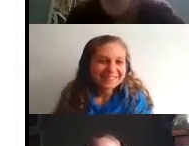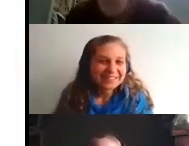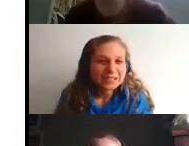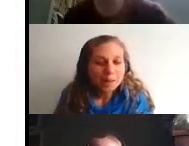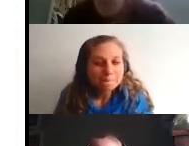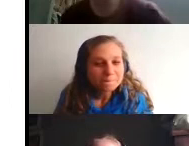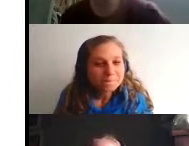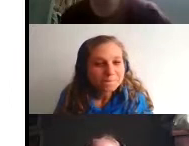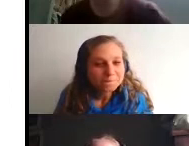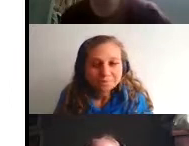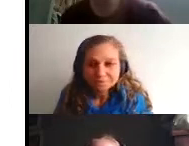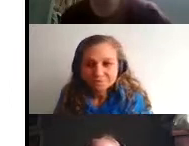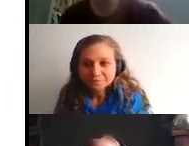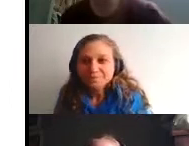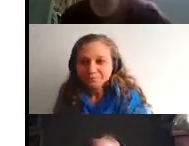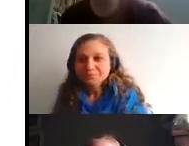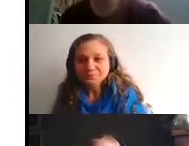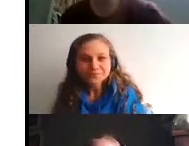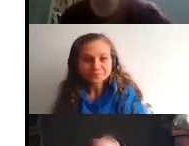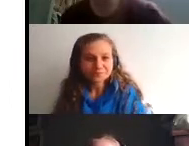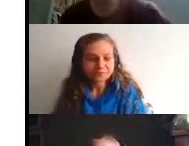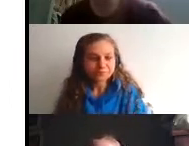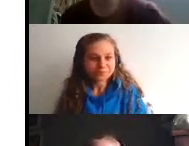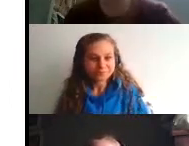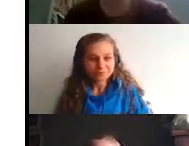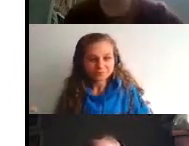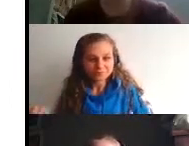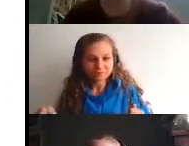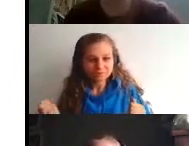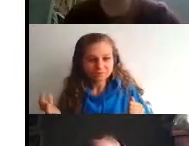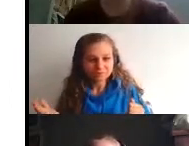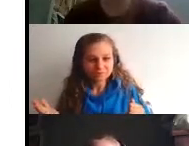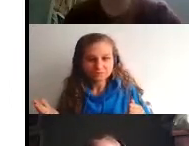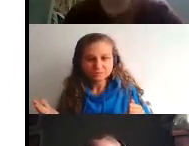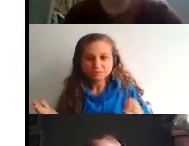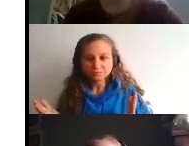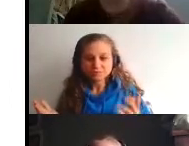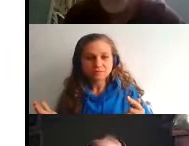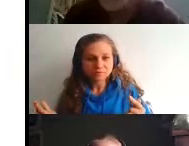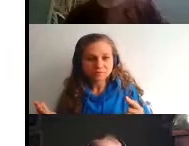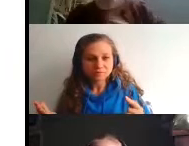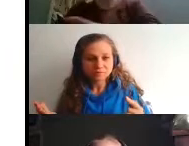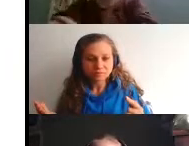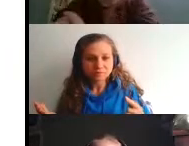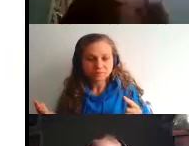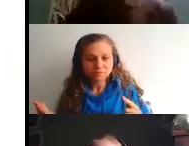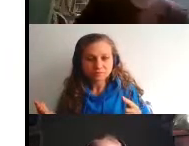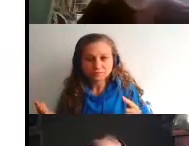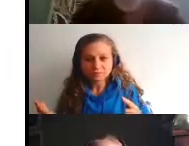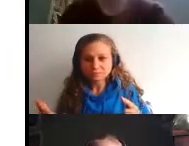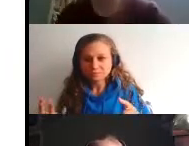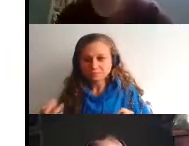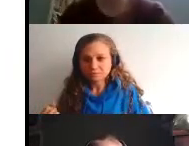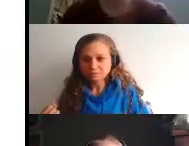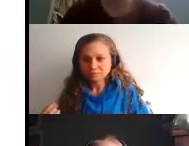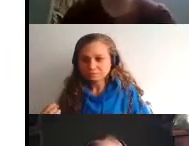Now we're going to do the alphabet. Again, this is the right-handed, so left-handed people just swap it around. The alphabet is a really,